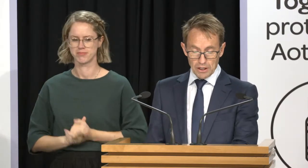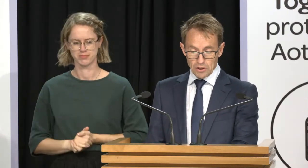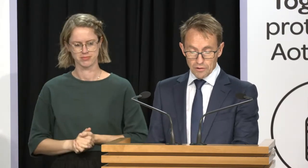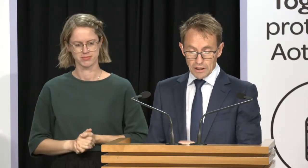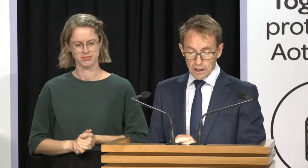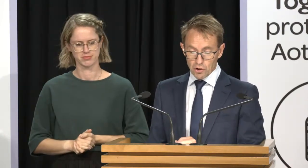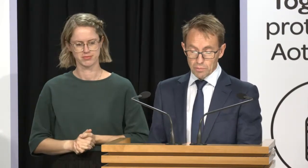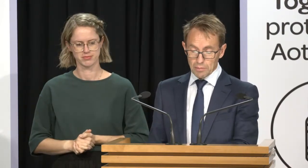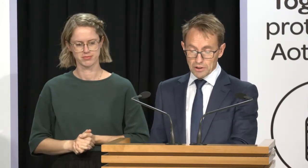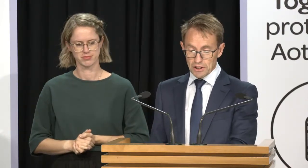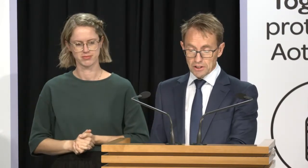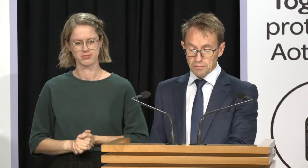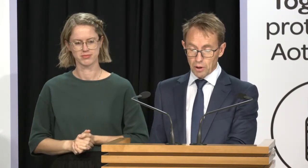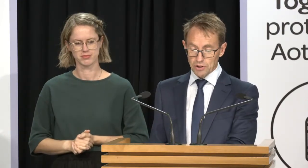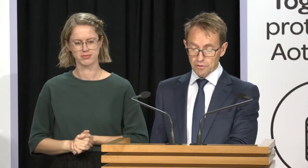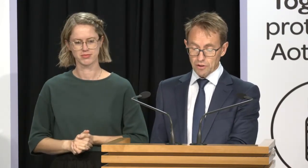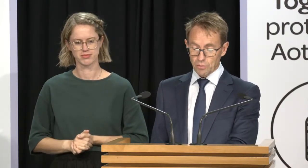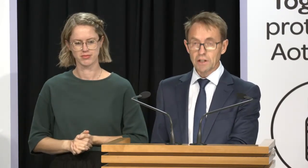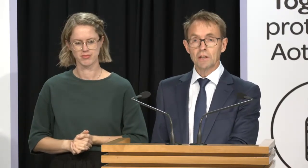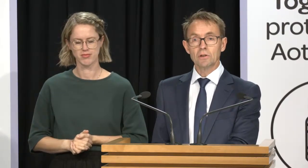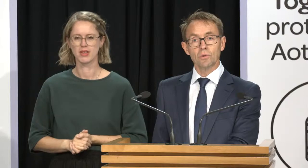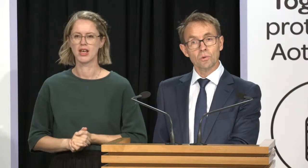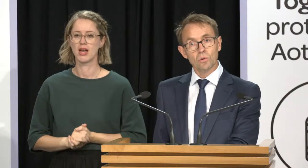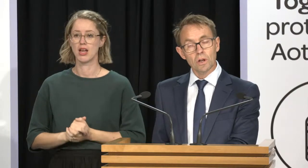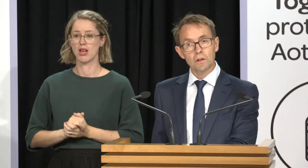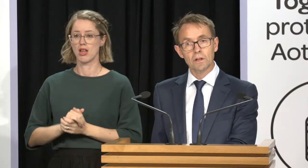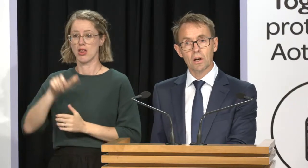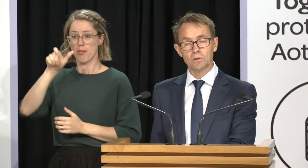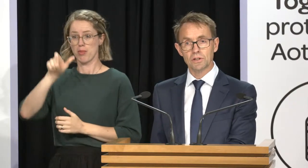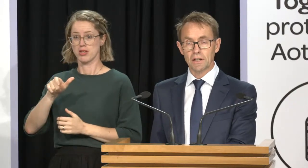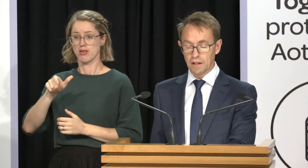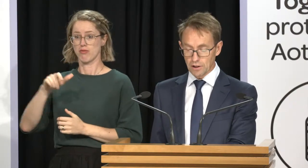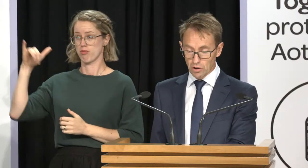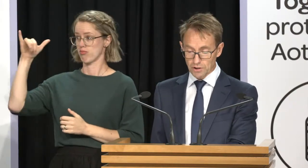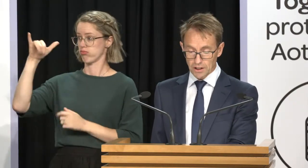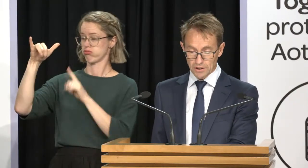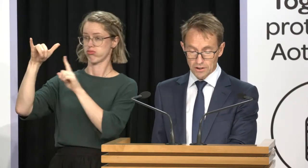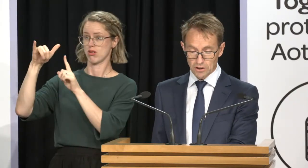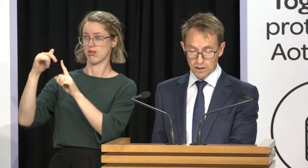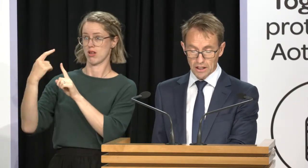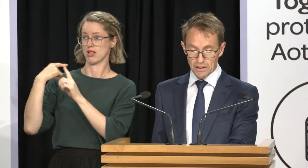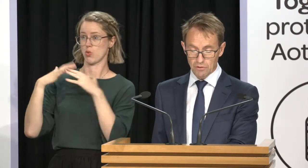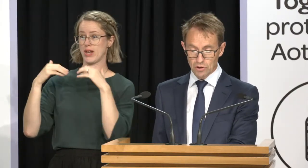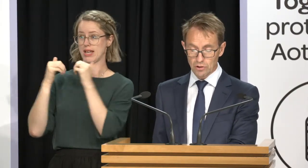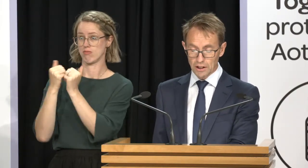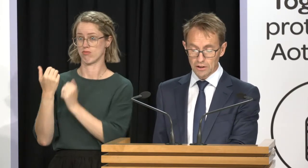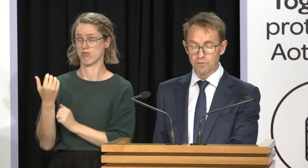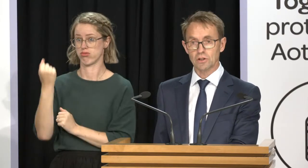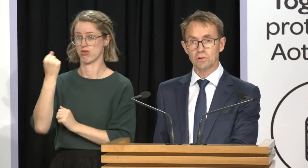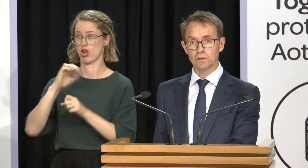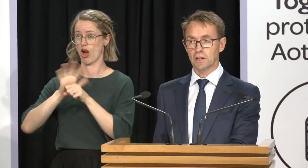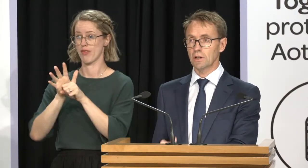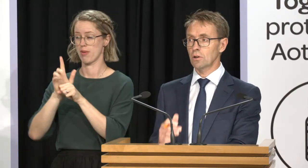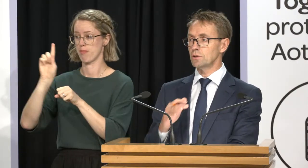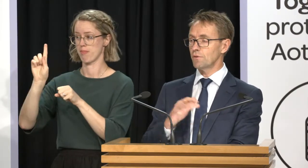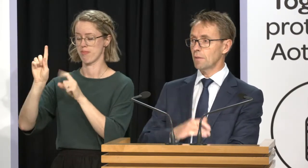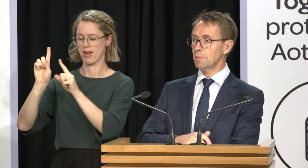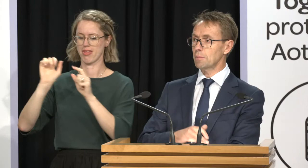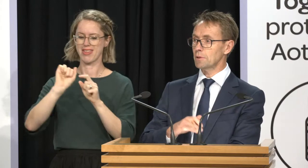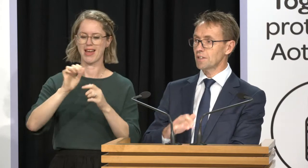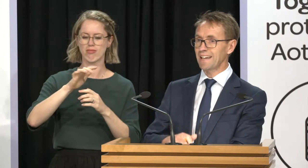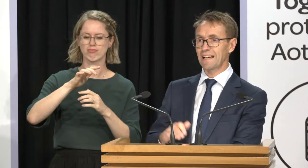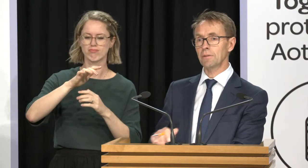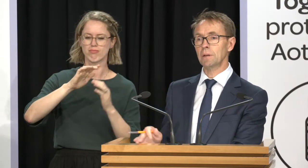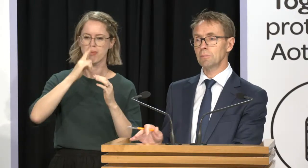An update on the aircrew member that tested positive at the weekend. All close and other contacts to date have returned negative results. That includes